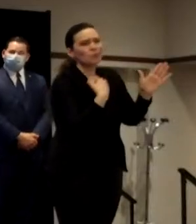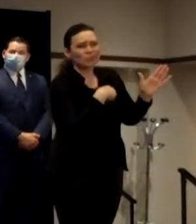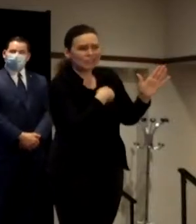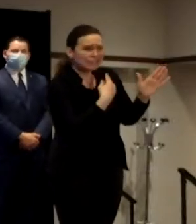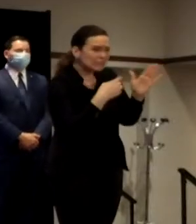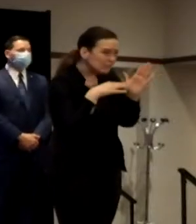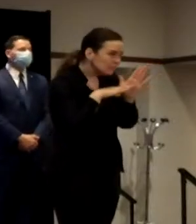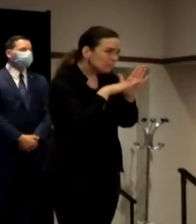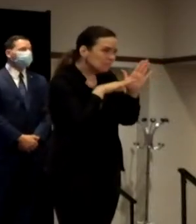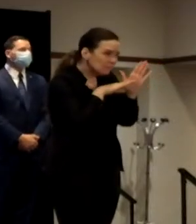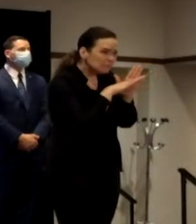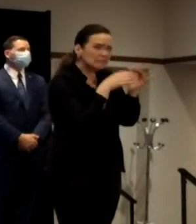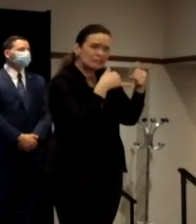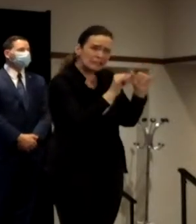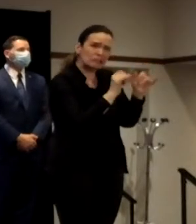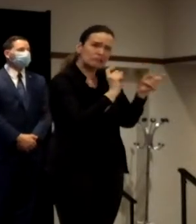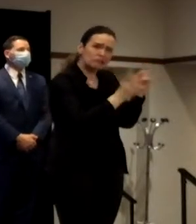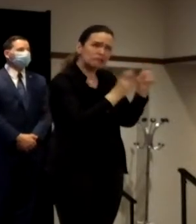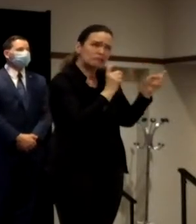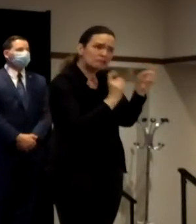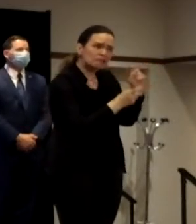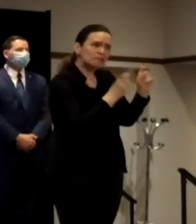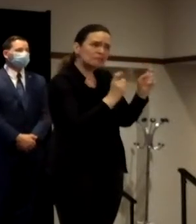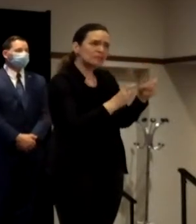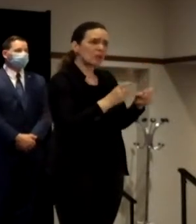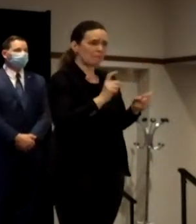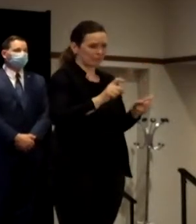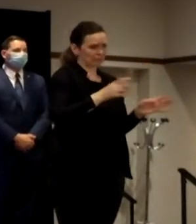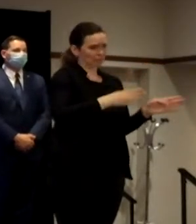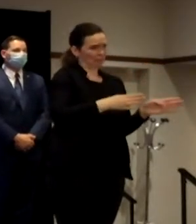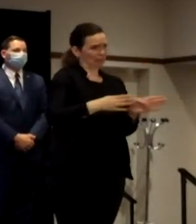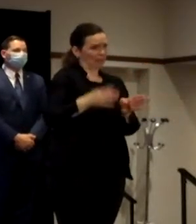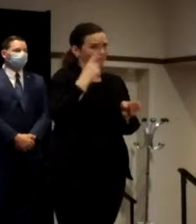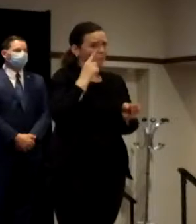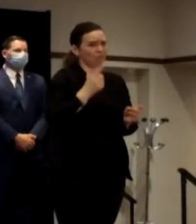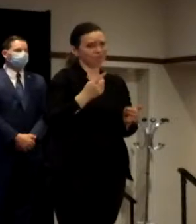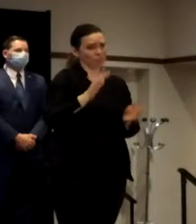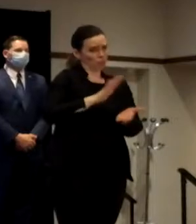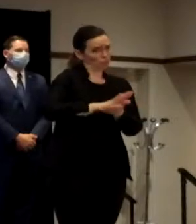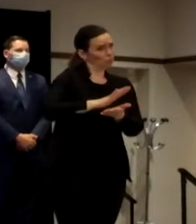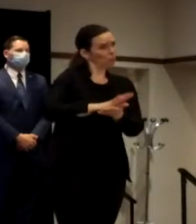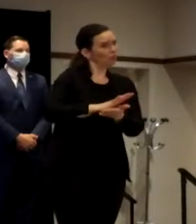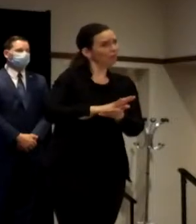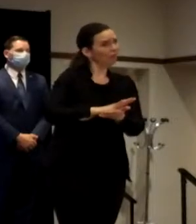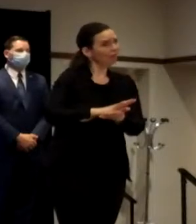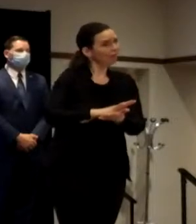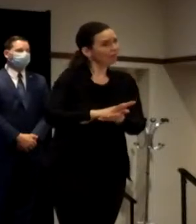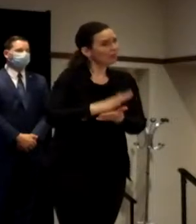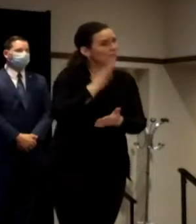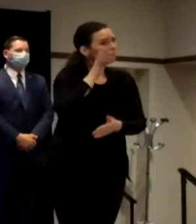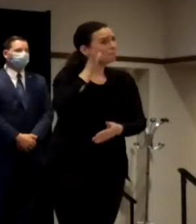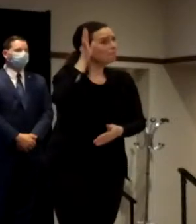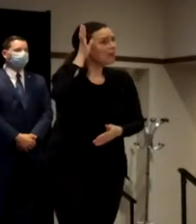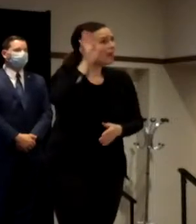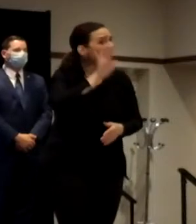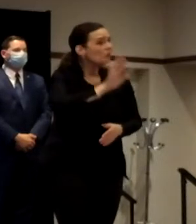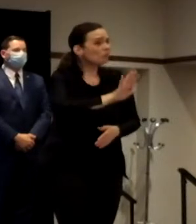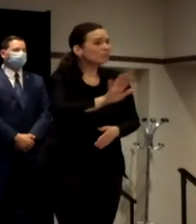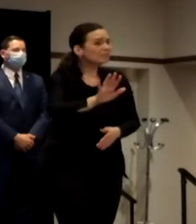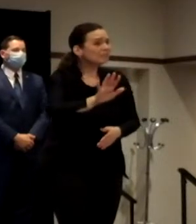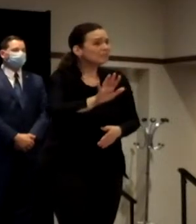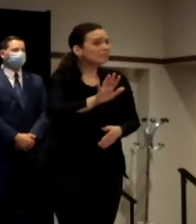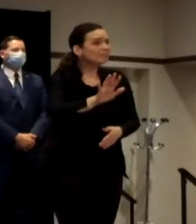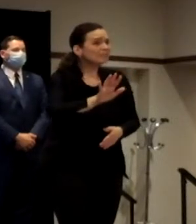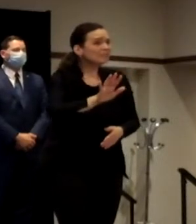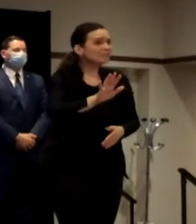school situation. And that is something the parents will need to remember. Don't shove all the kids in one car and then next thing you say, we are going to